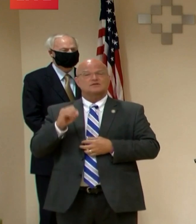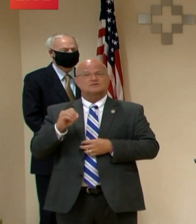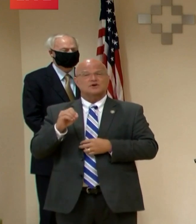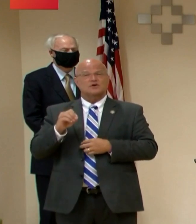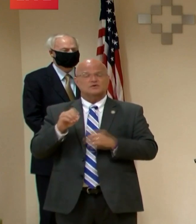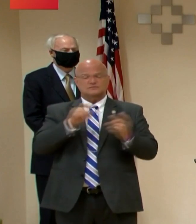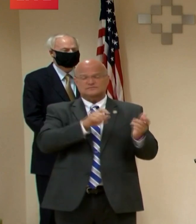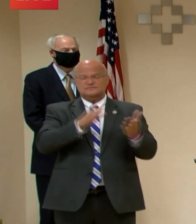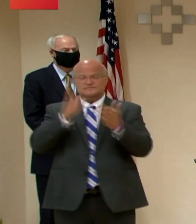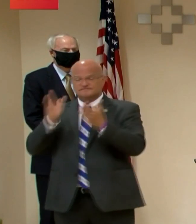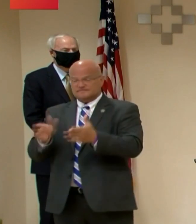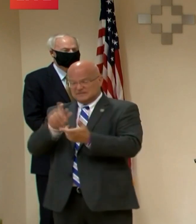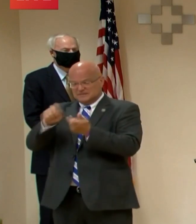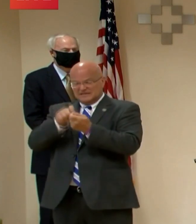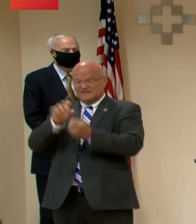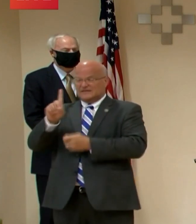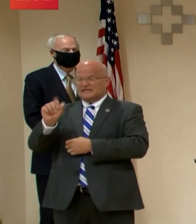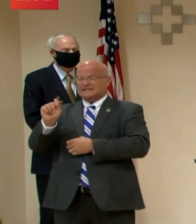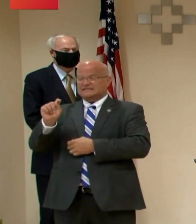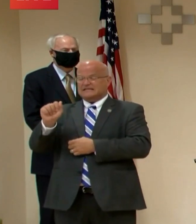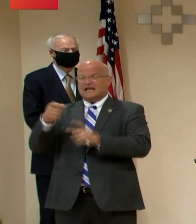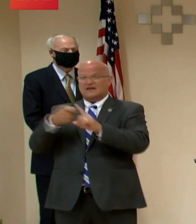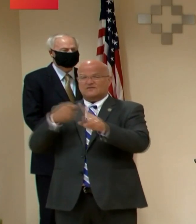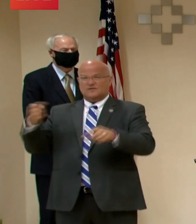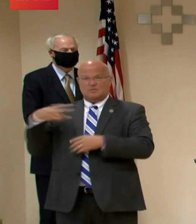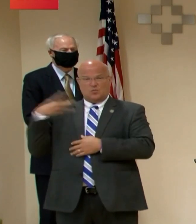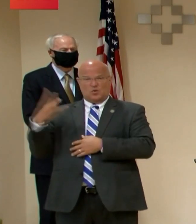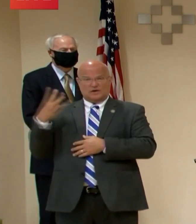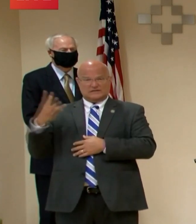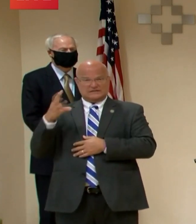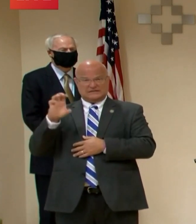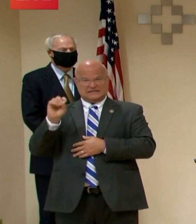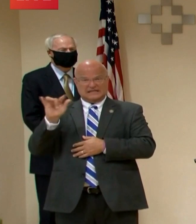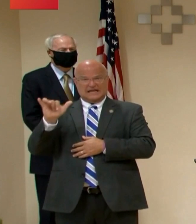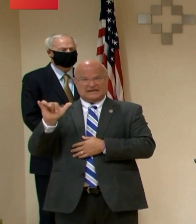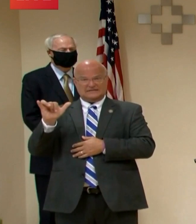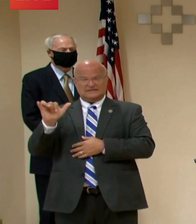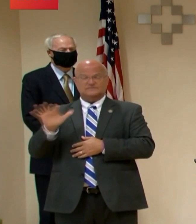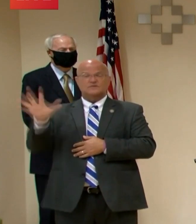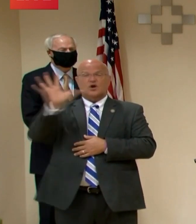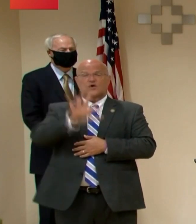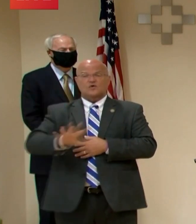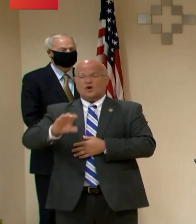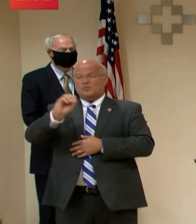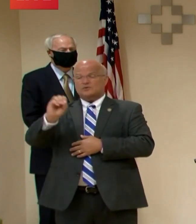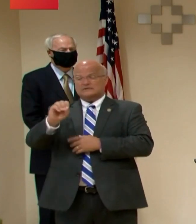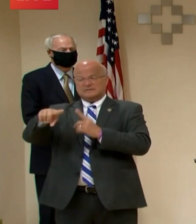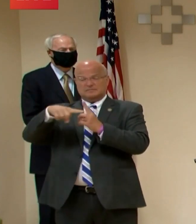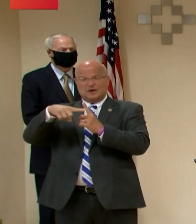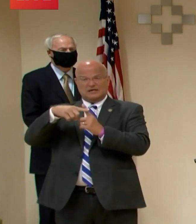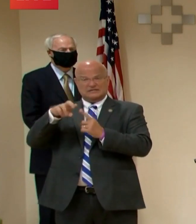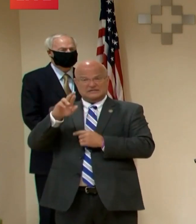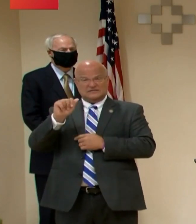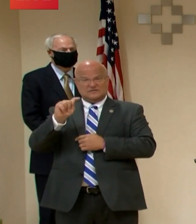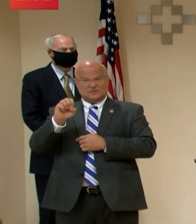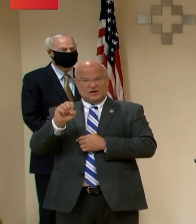turning specifically to data from Washington County, the overall percent positive rate here in the county is